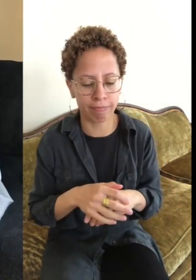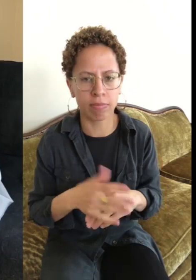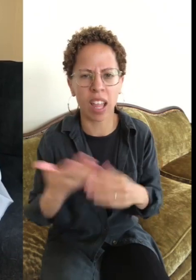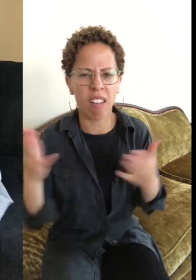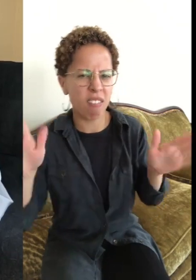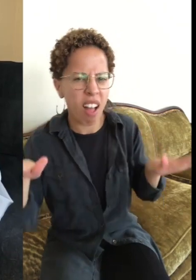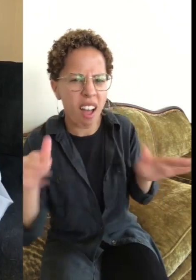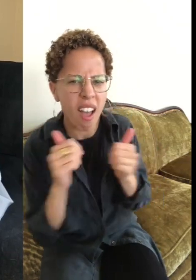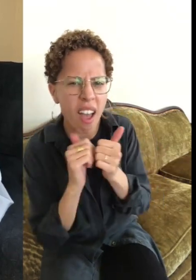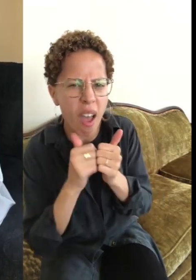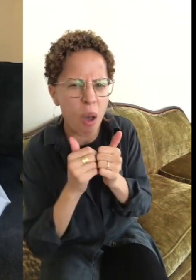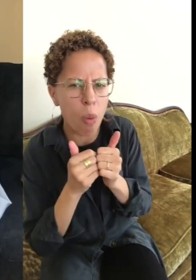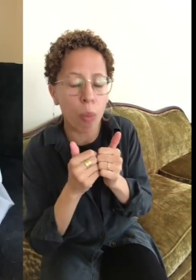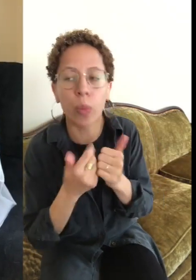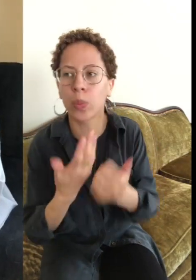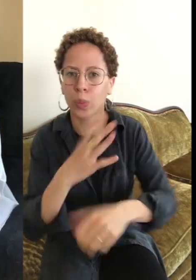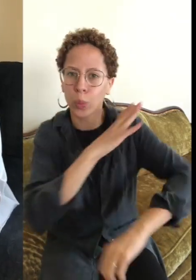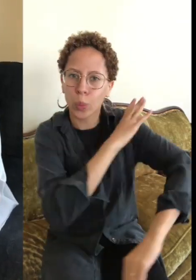fly? Wings.